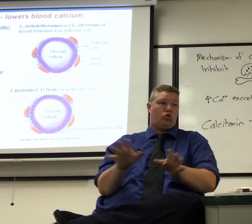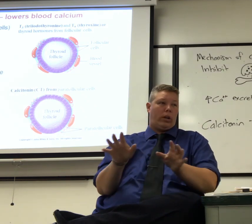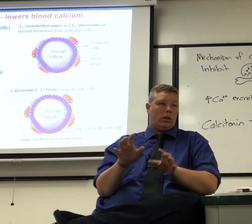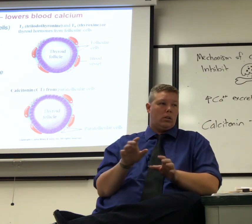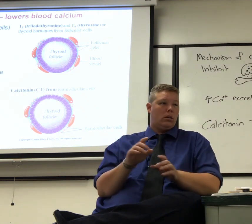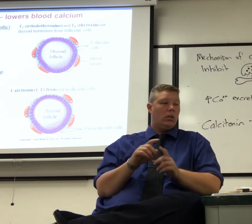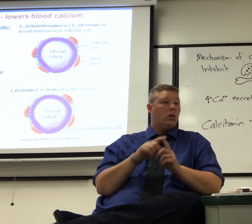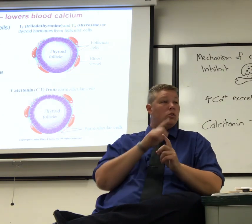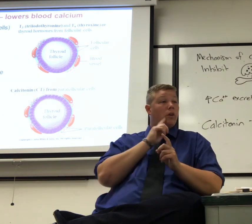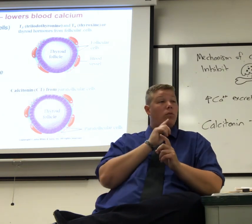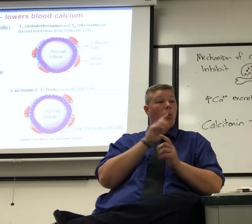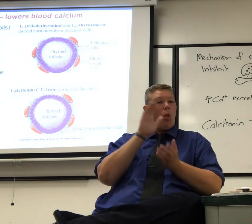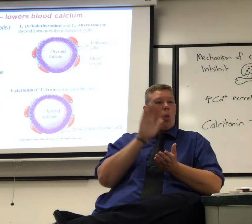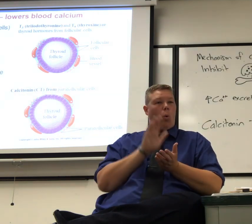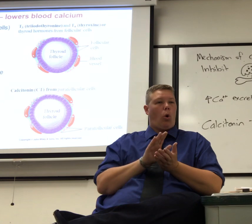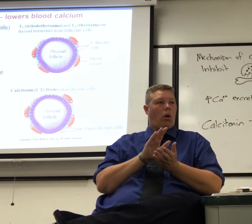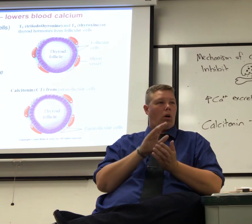you can excrete